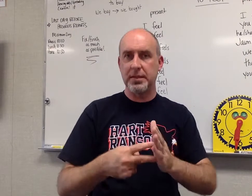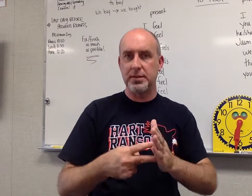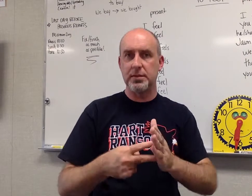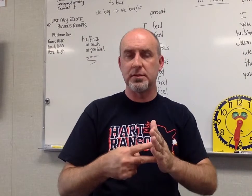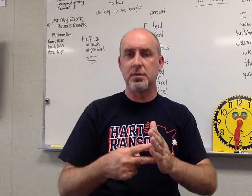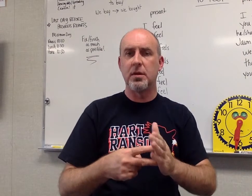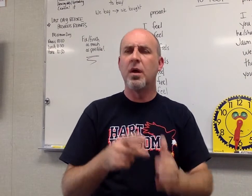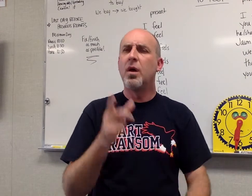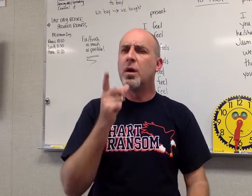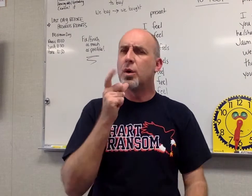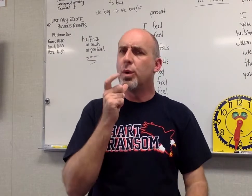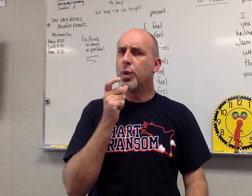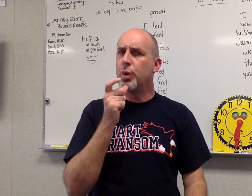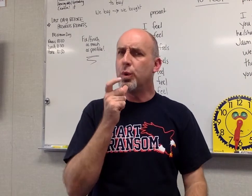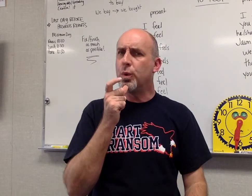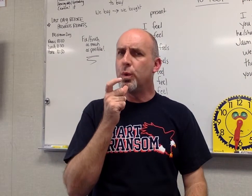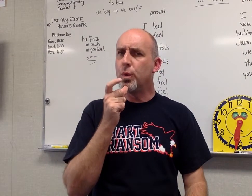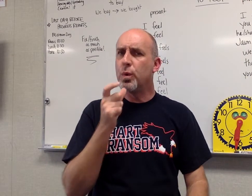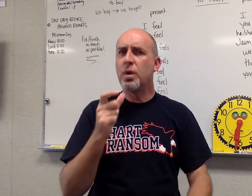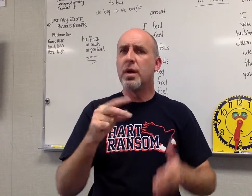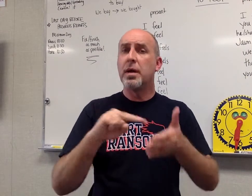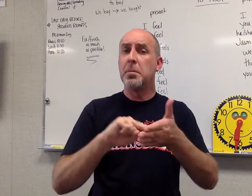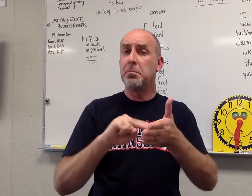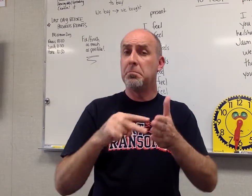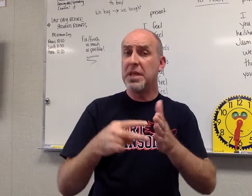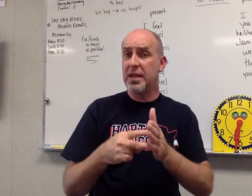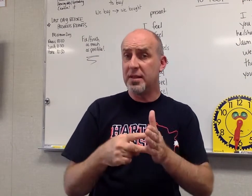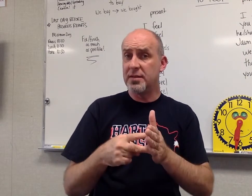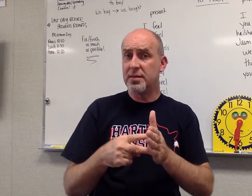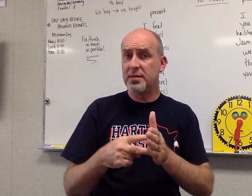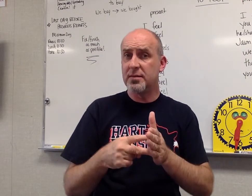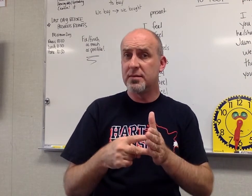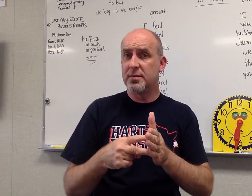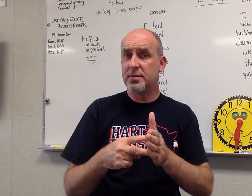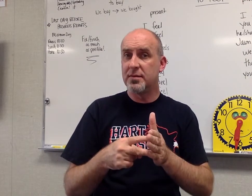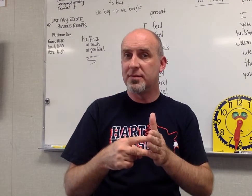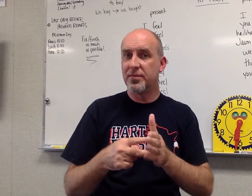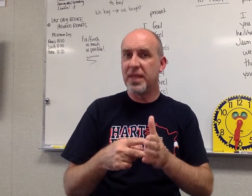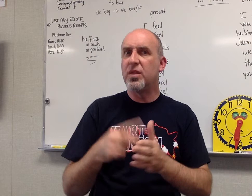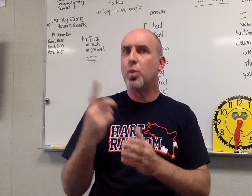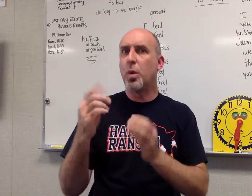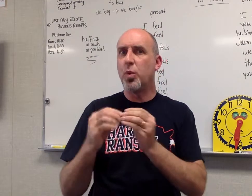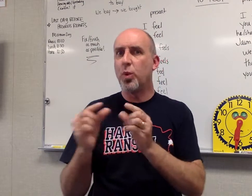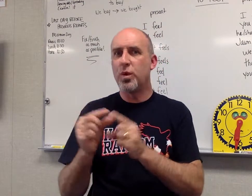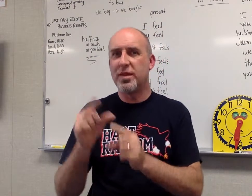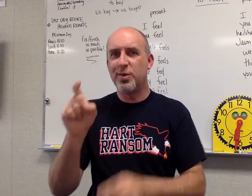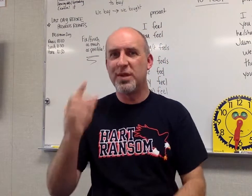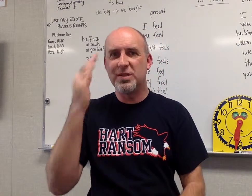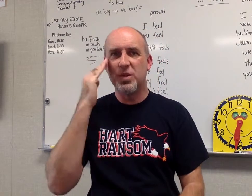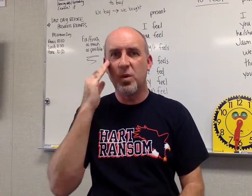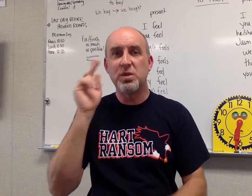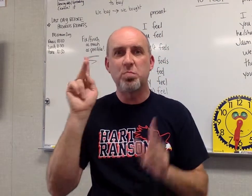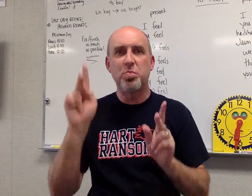Means. Who means. And then one more word that you need to know is